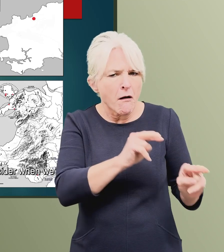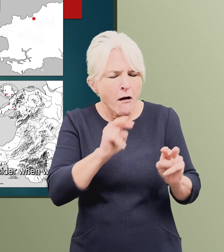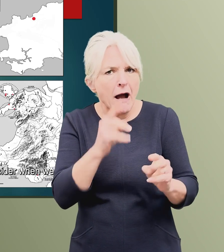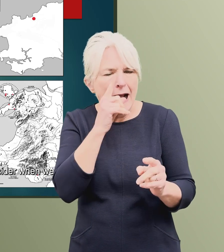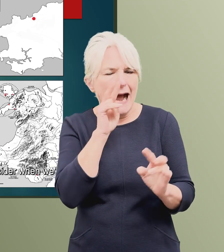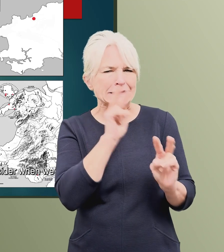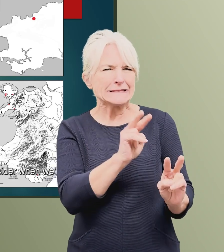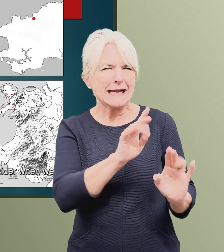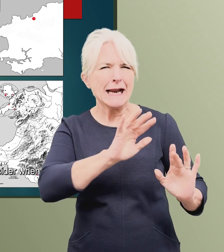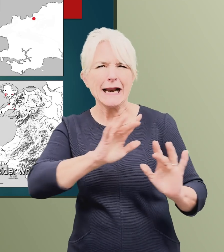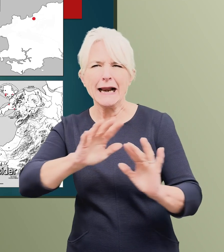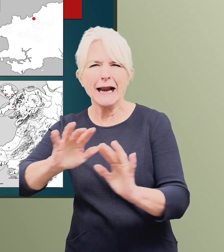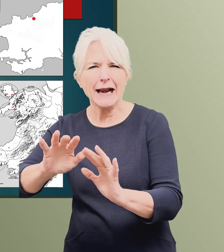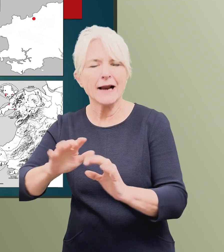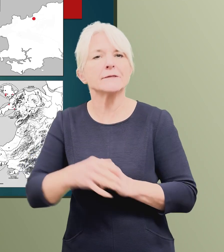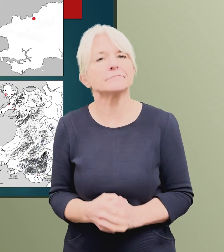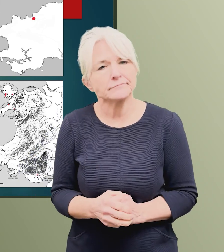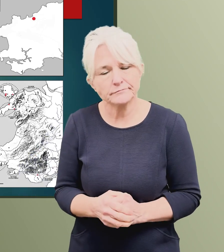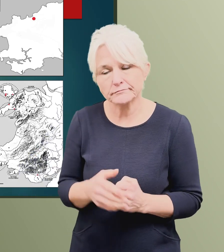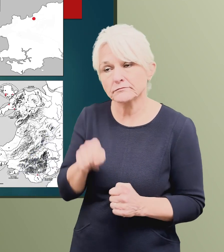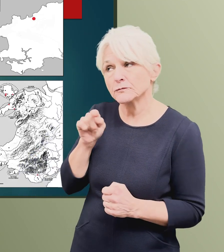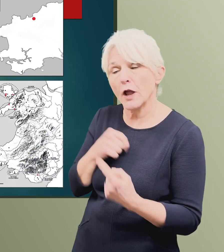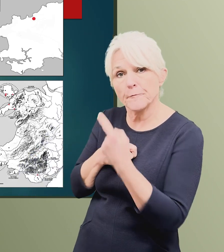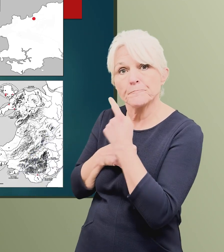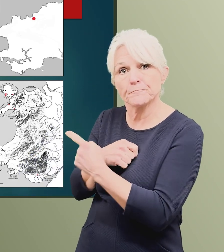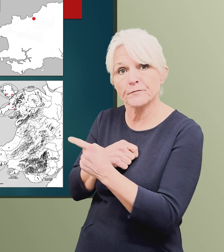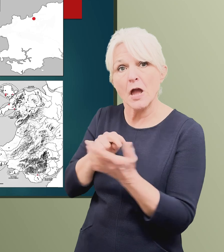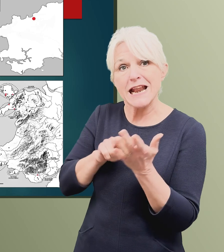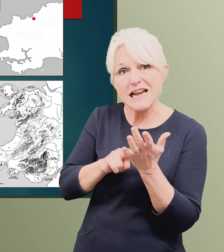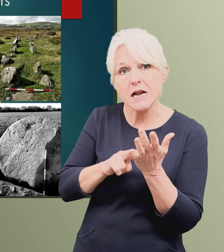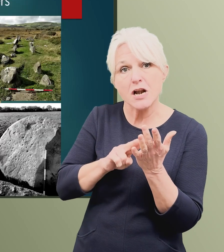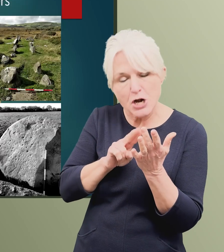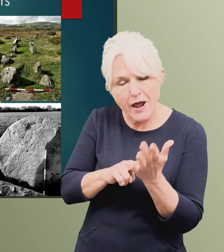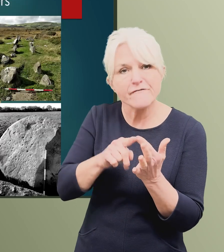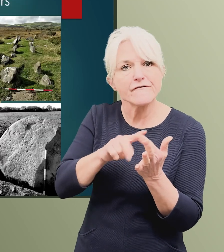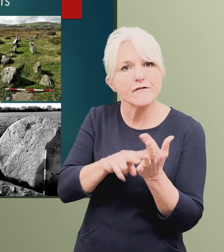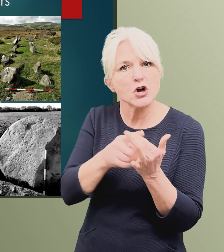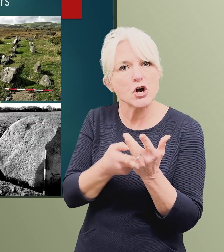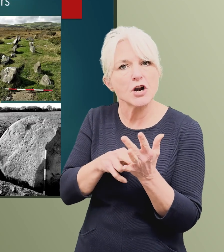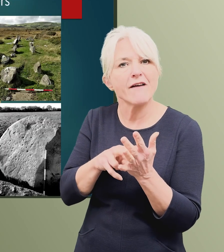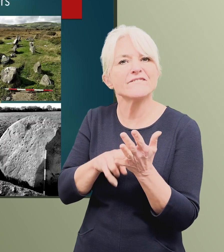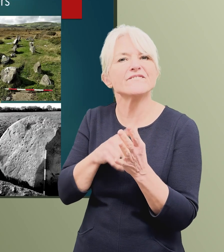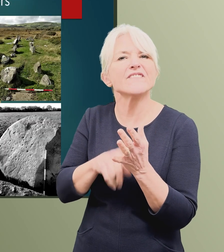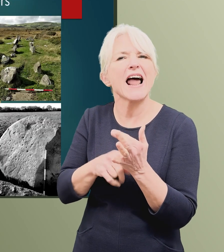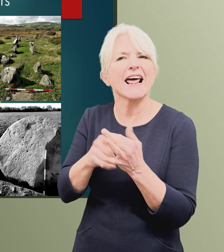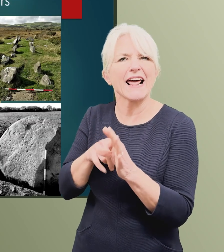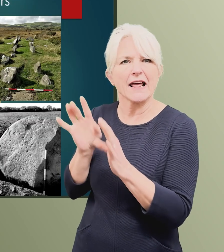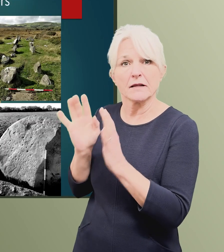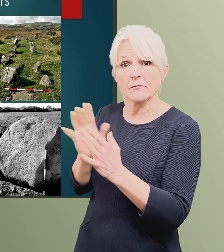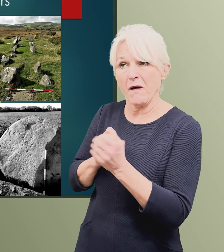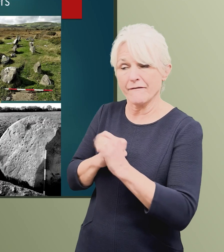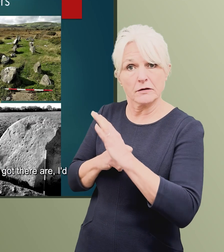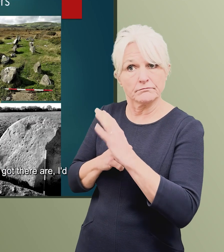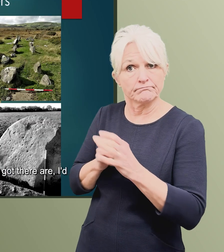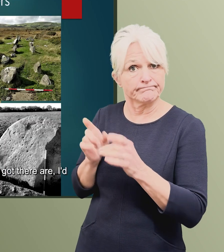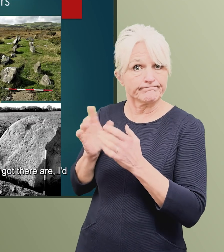important point to consider when we're looking at these sites. And the Nevern Valley Group, so what we've got this is the Nevern Valley